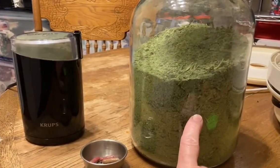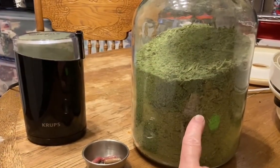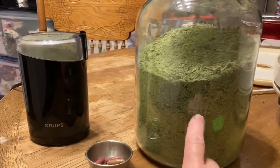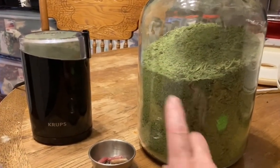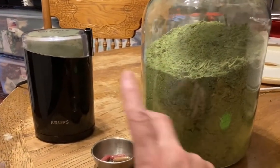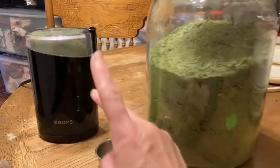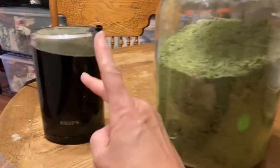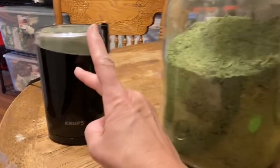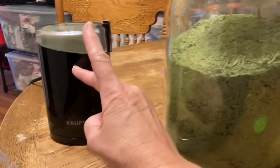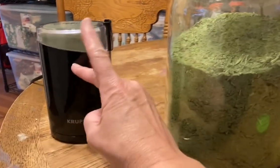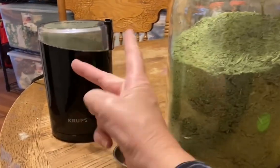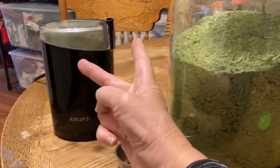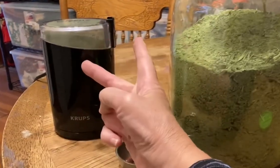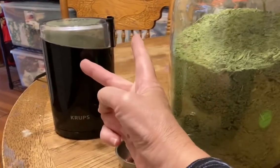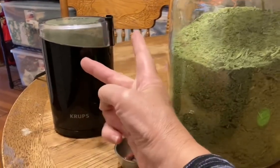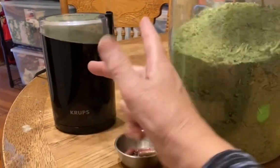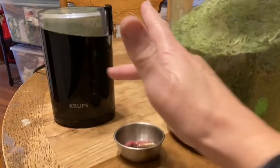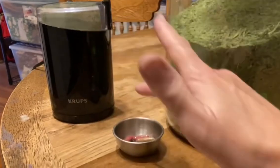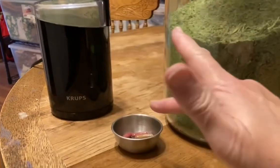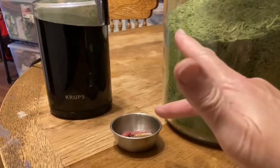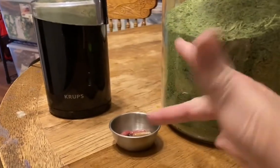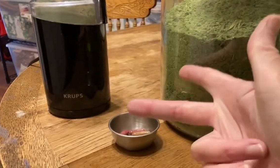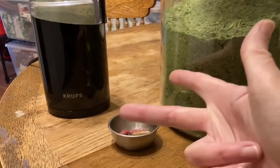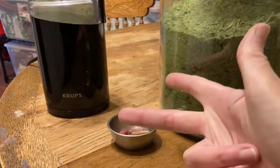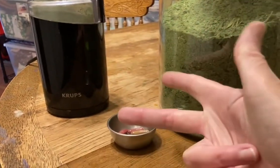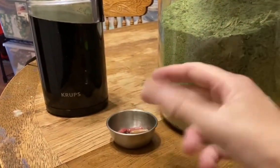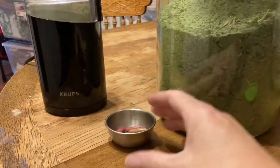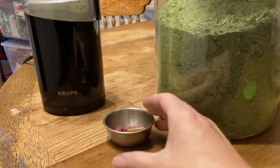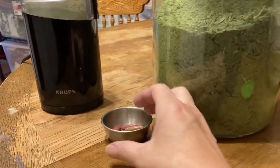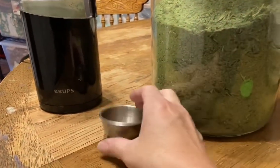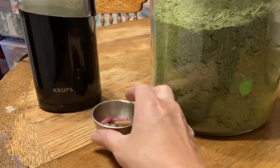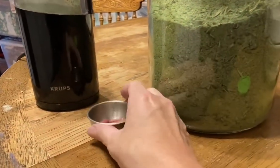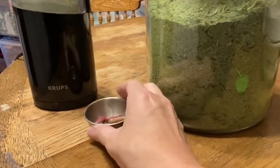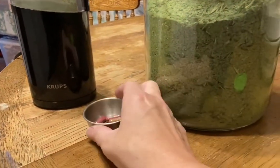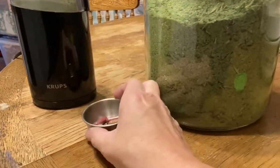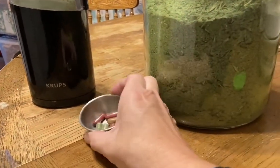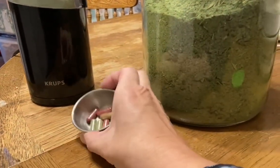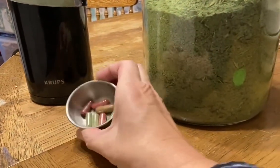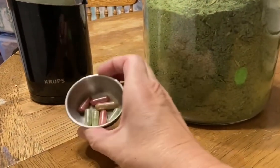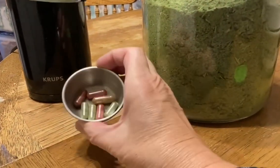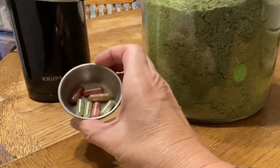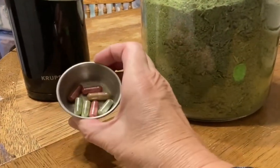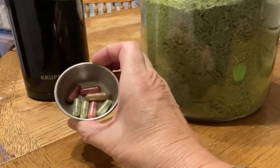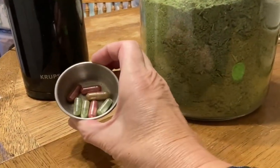that's the first step, and this is the second step, and this is what the end up is.